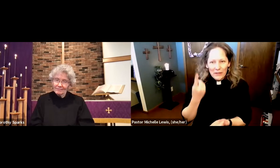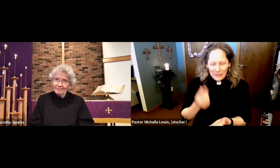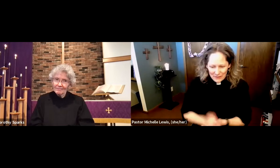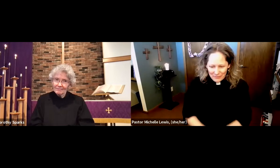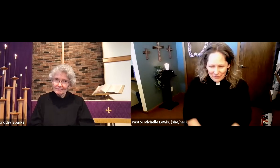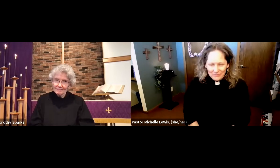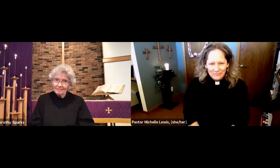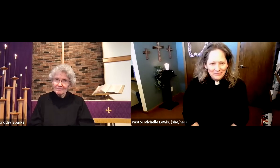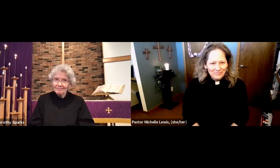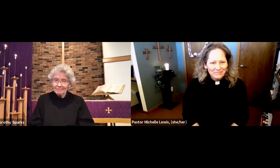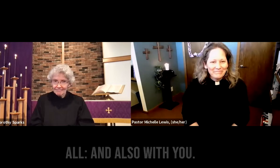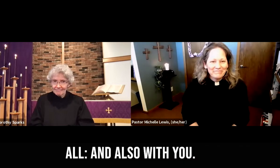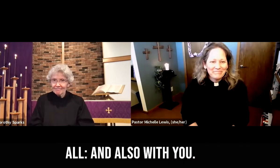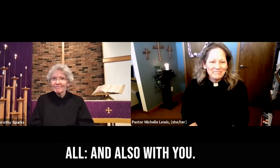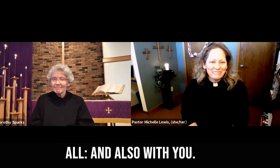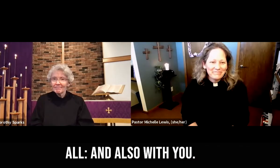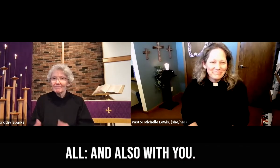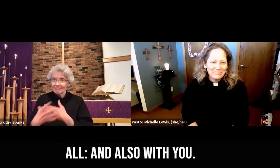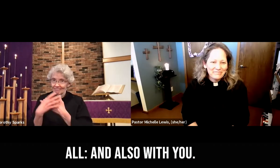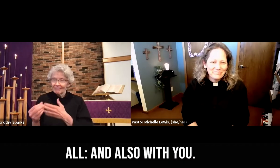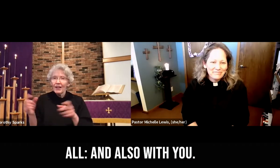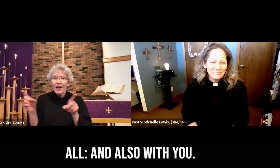be with you always,